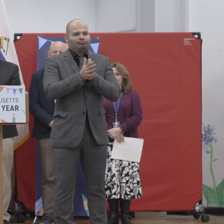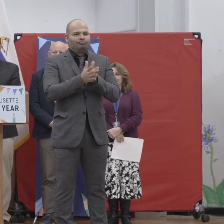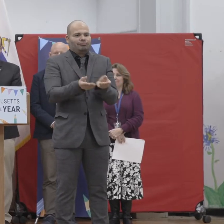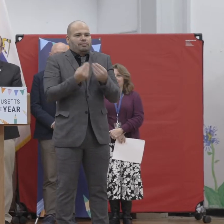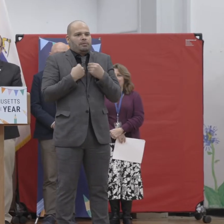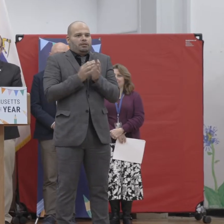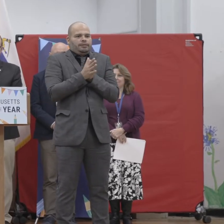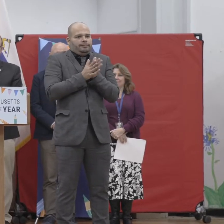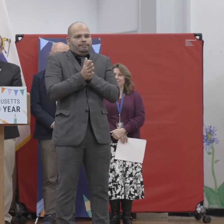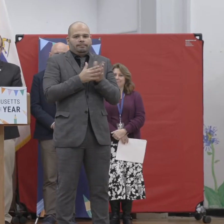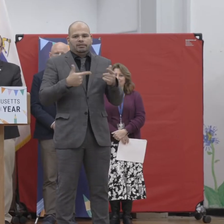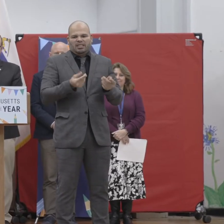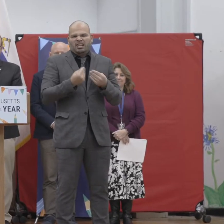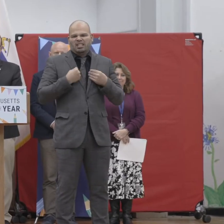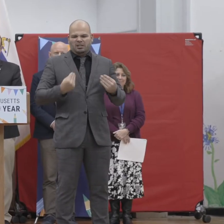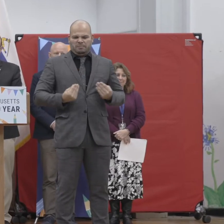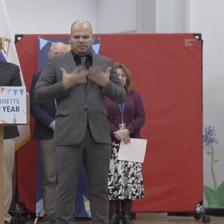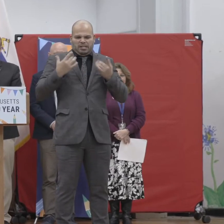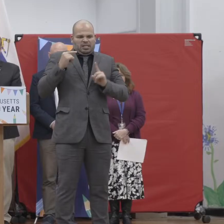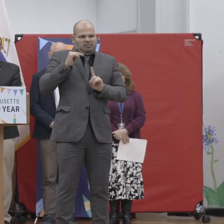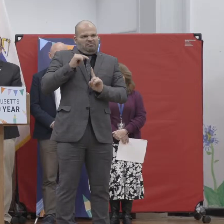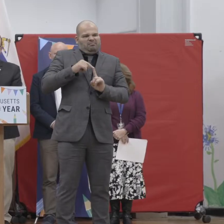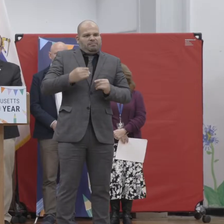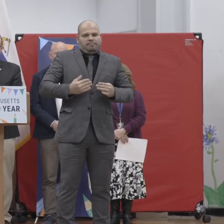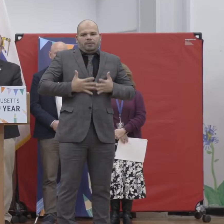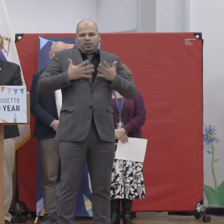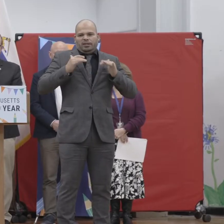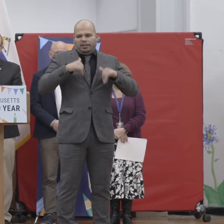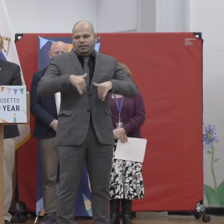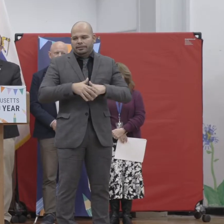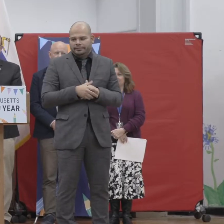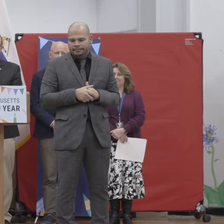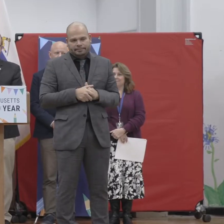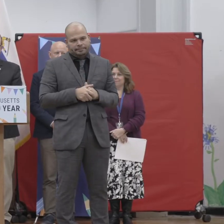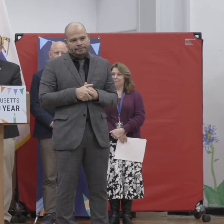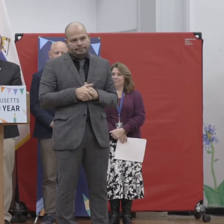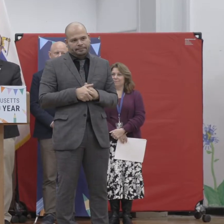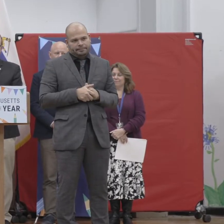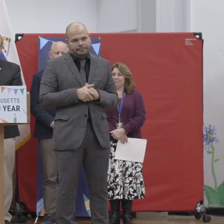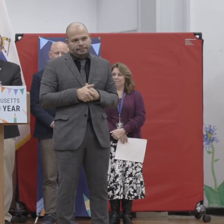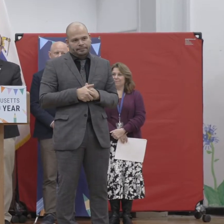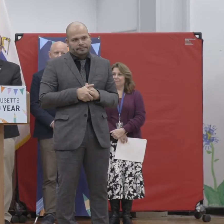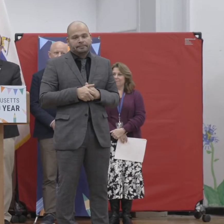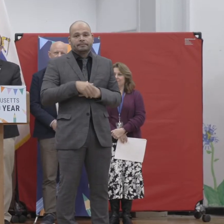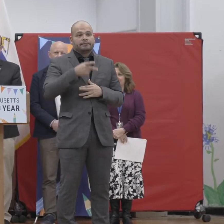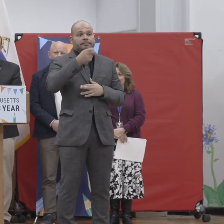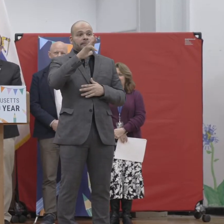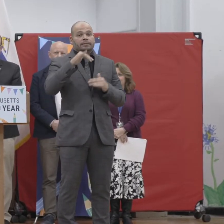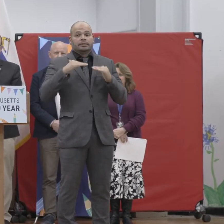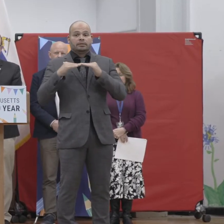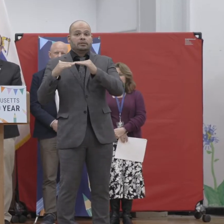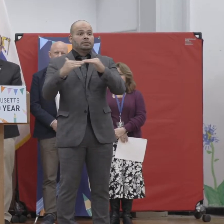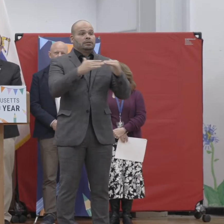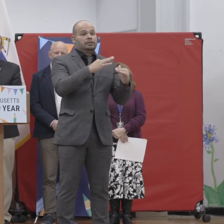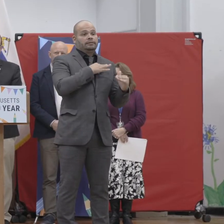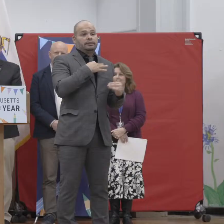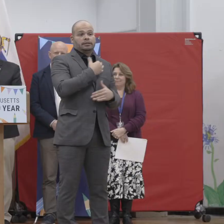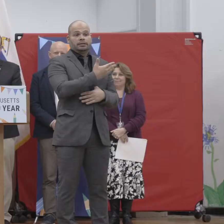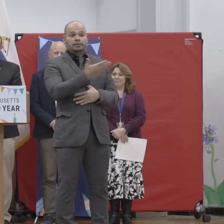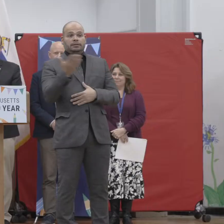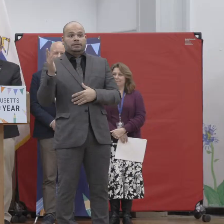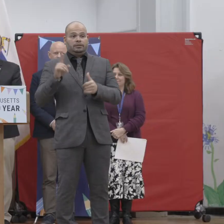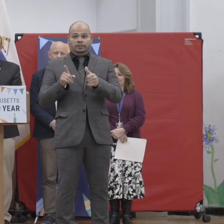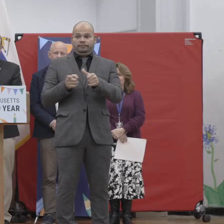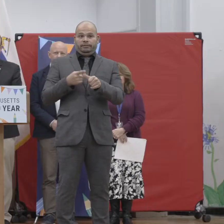Perry colleagues, when I first accepted this job, people kept telling me things like, wow, you're so lucky that you'll be working